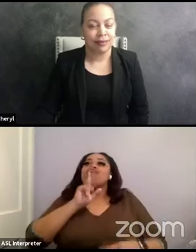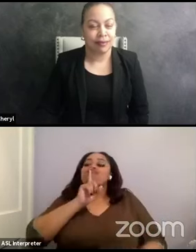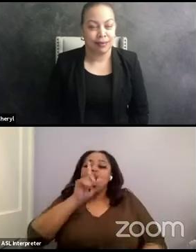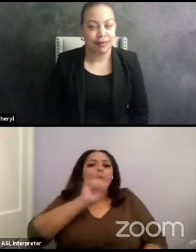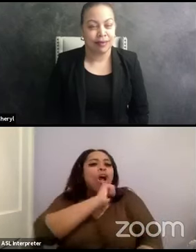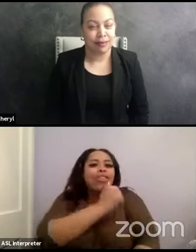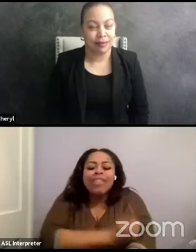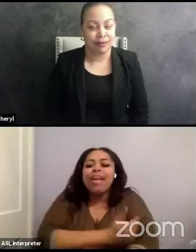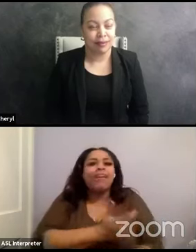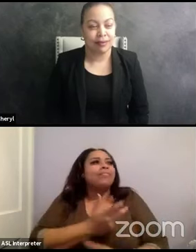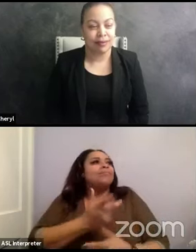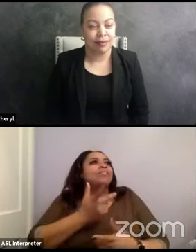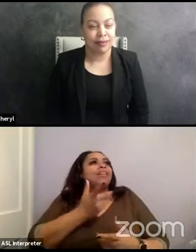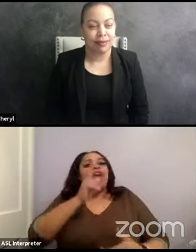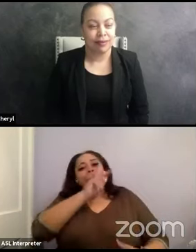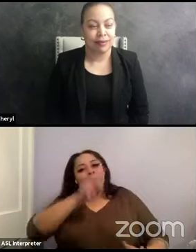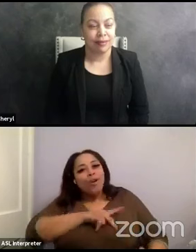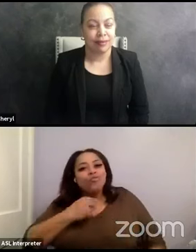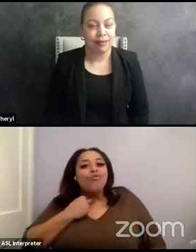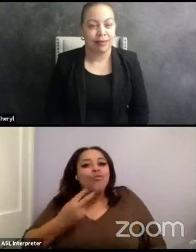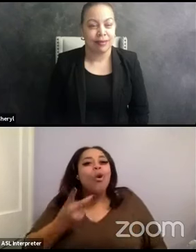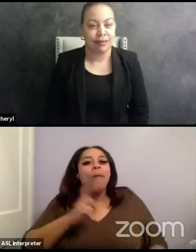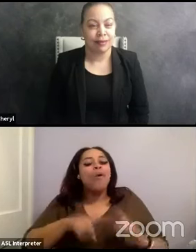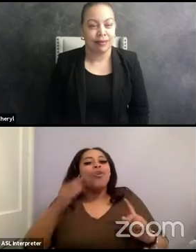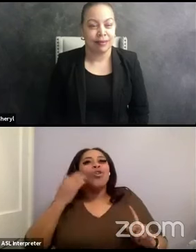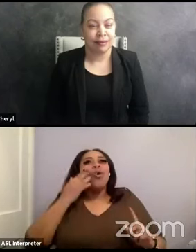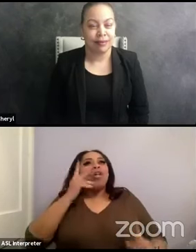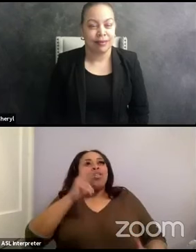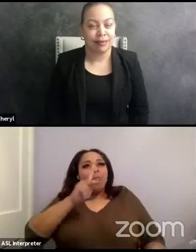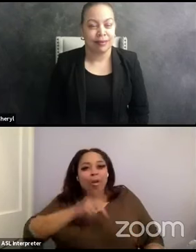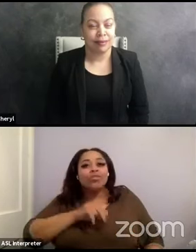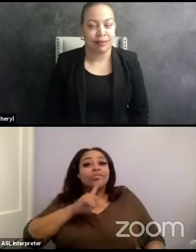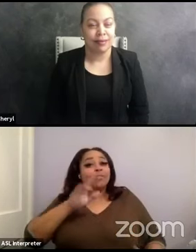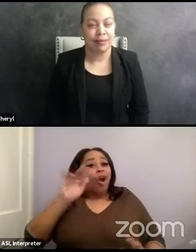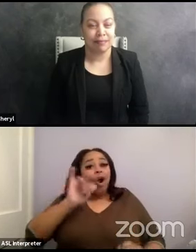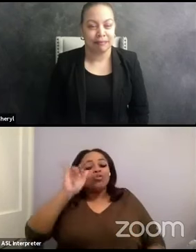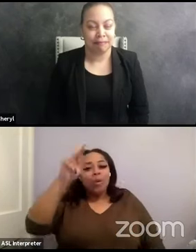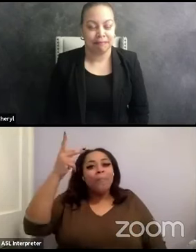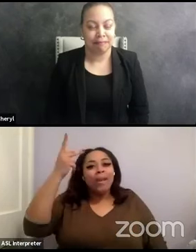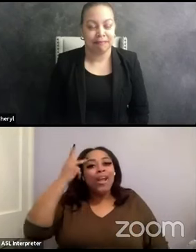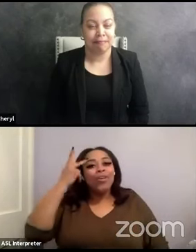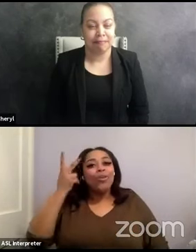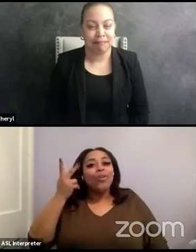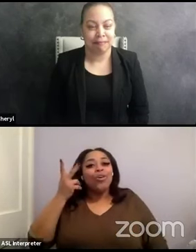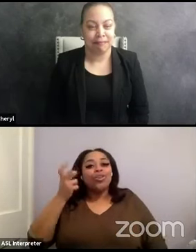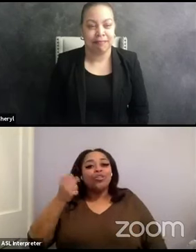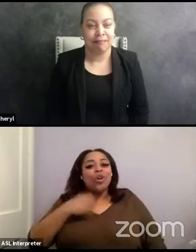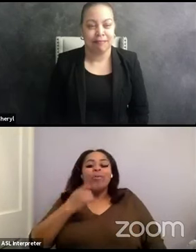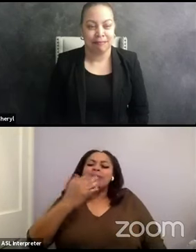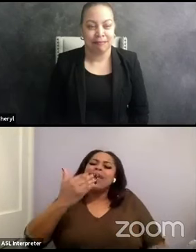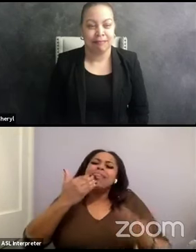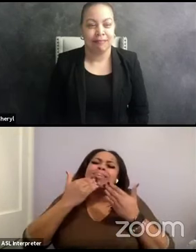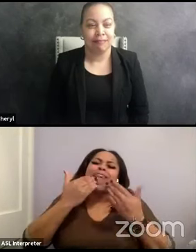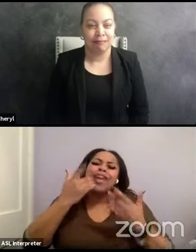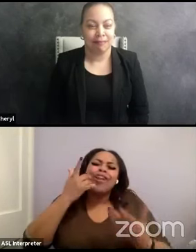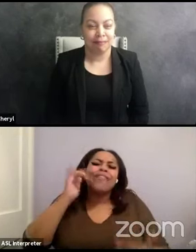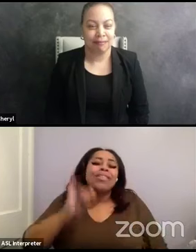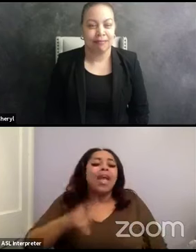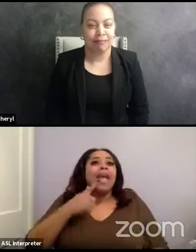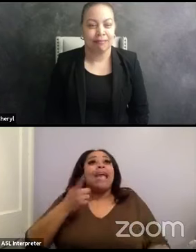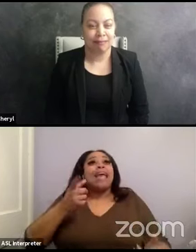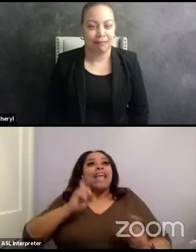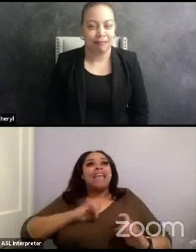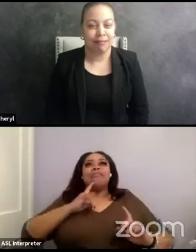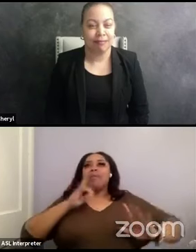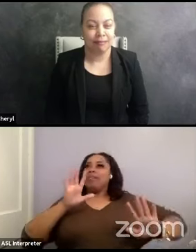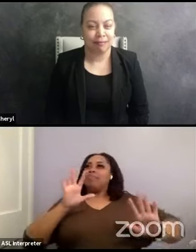your personal voice, but we all know that the personal is political, as Audre Lorde said. So I just want to say thank you for that. And it gives me a